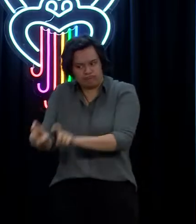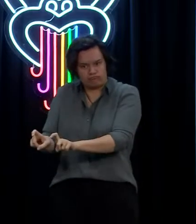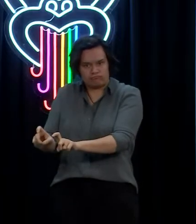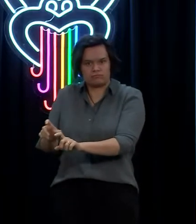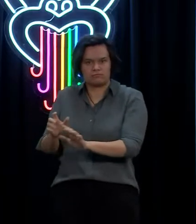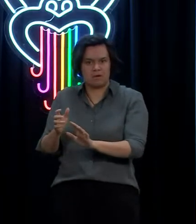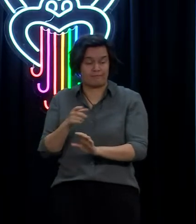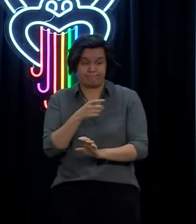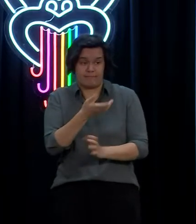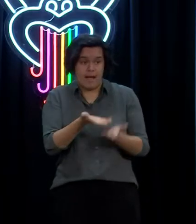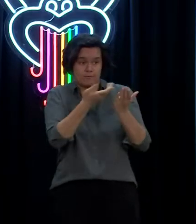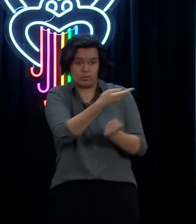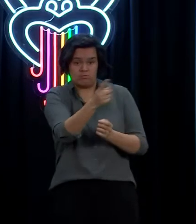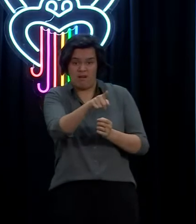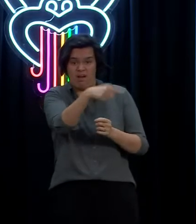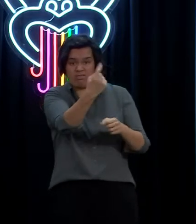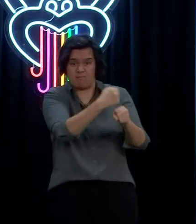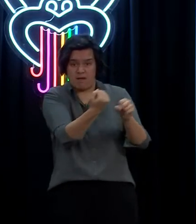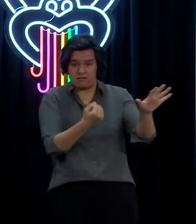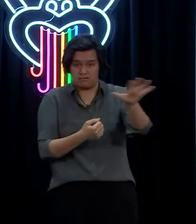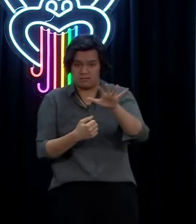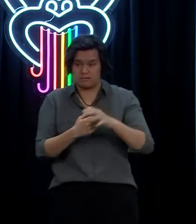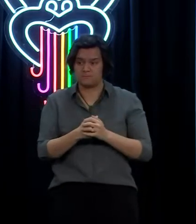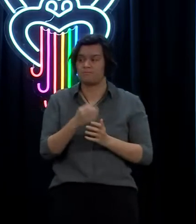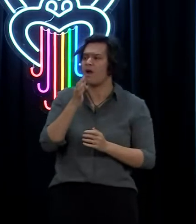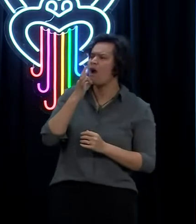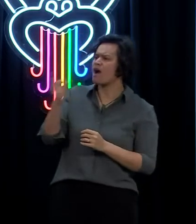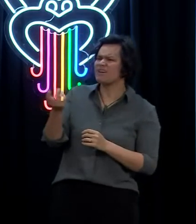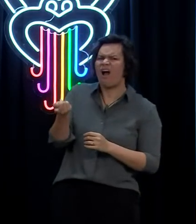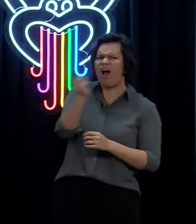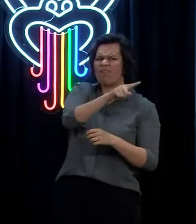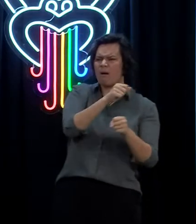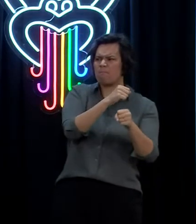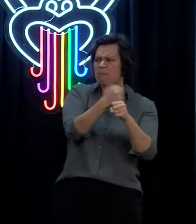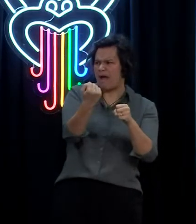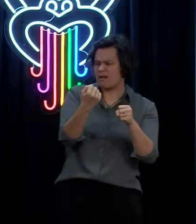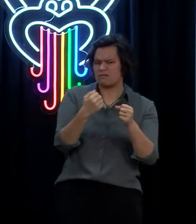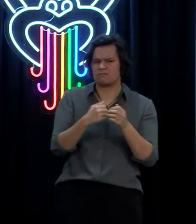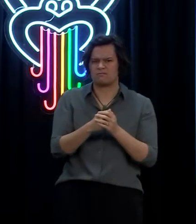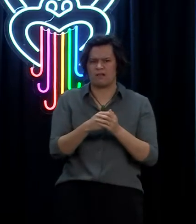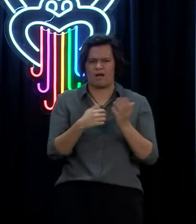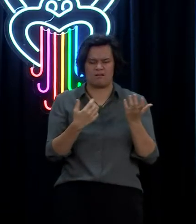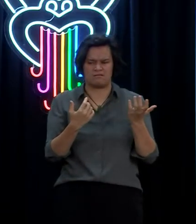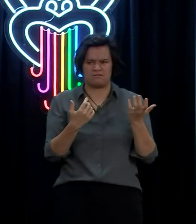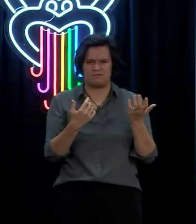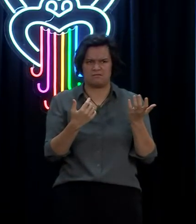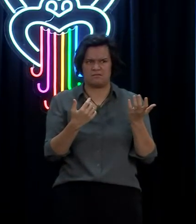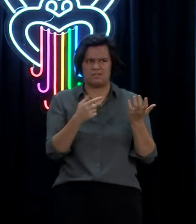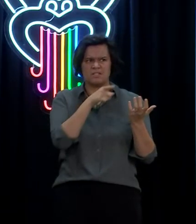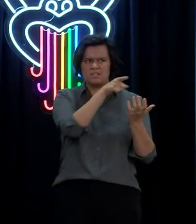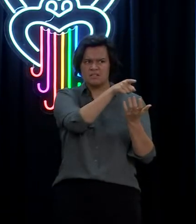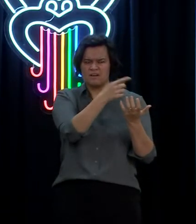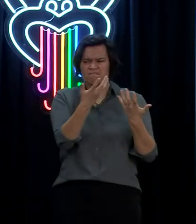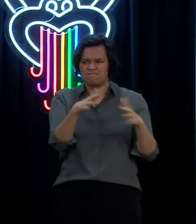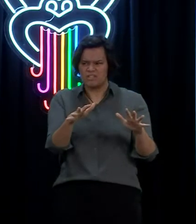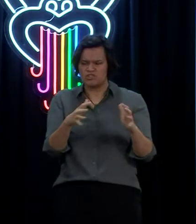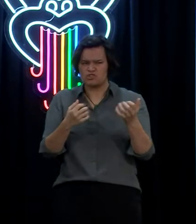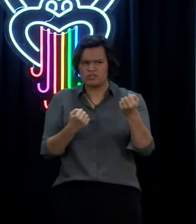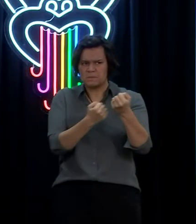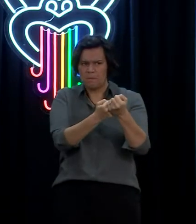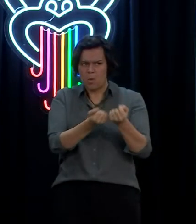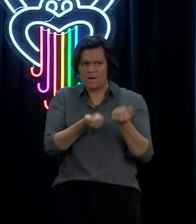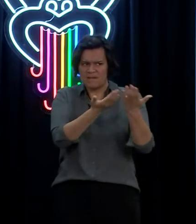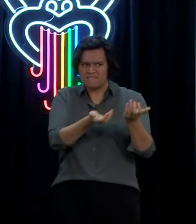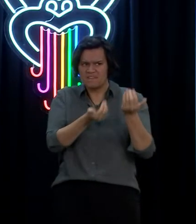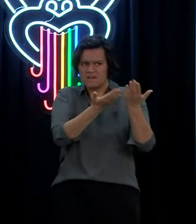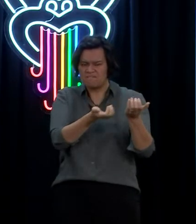The retail banks have received a whole lot of support over the past year and a half, largely from the Reserve Bank, but through a whole bunch of policy measures,